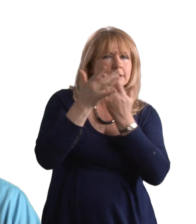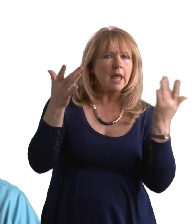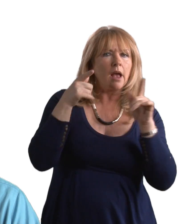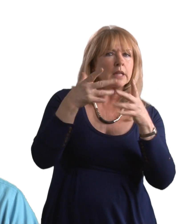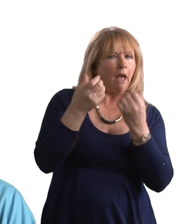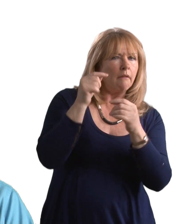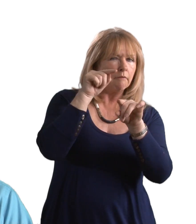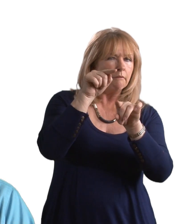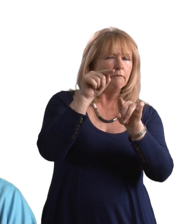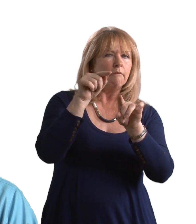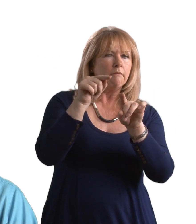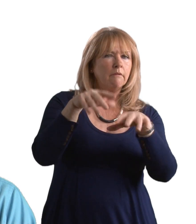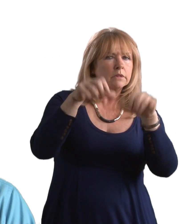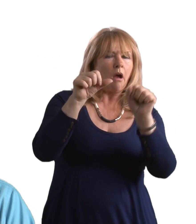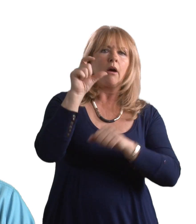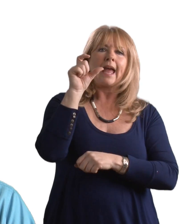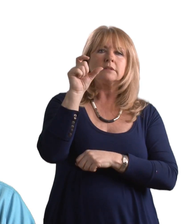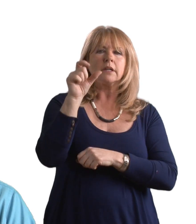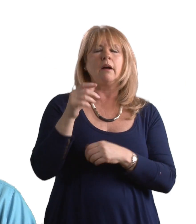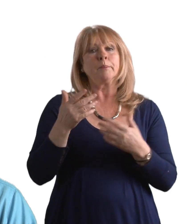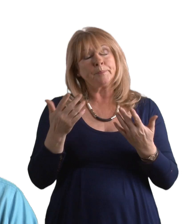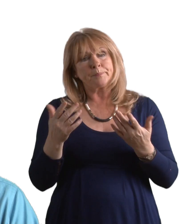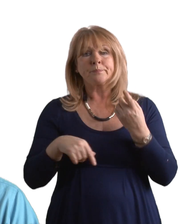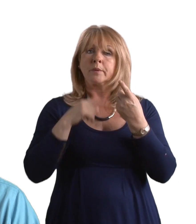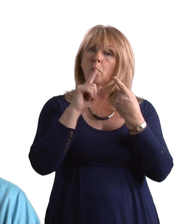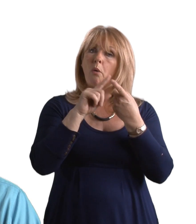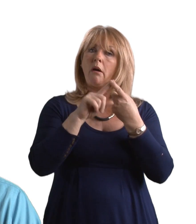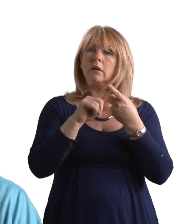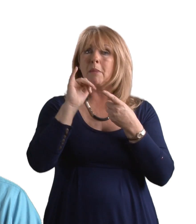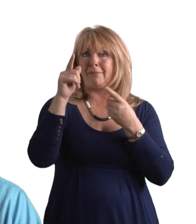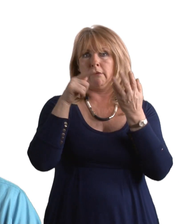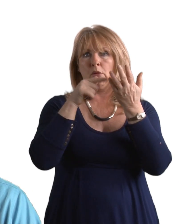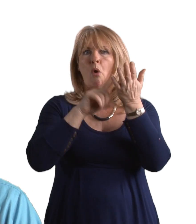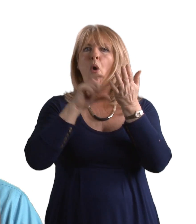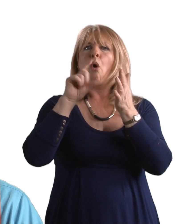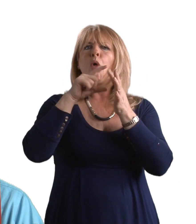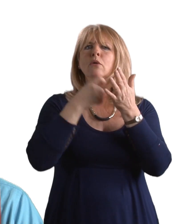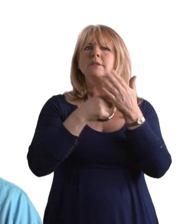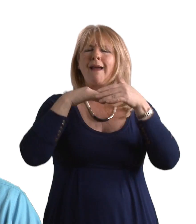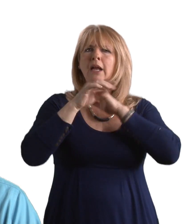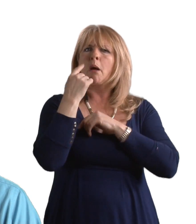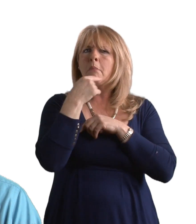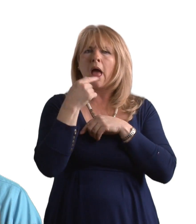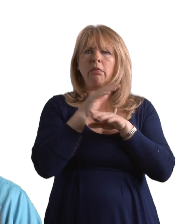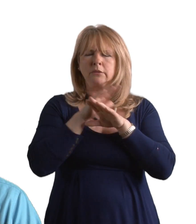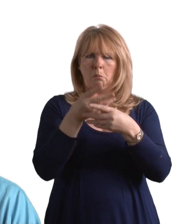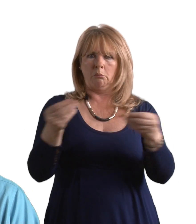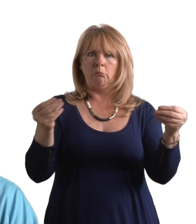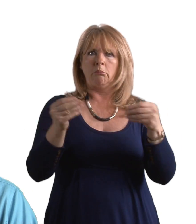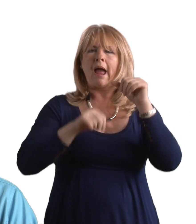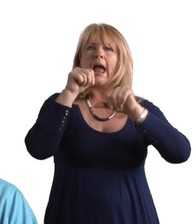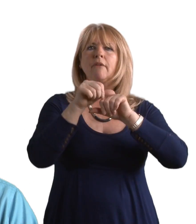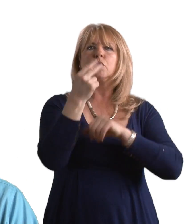weeks. 2. A lump inside your mouth or in your neck that hasn't responded to other treatment.